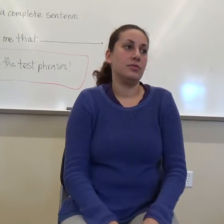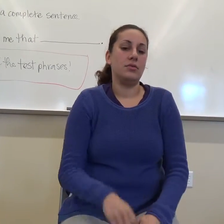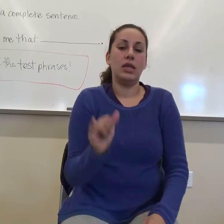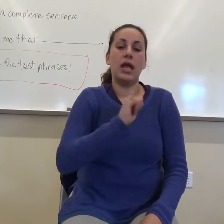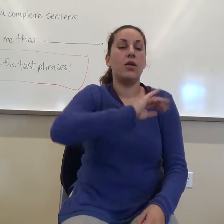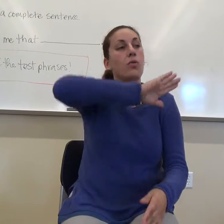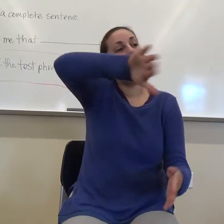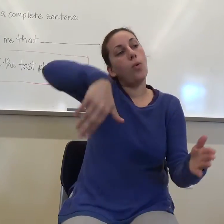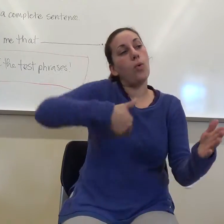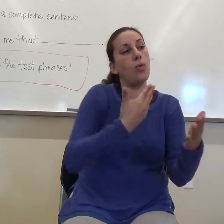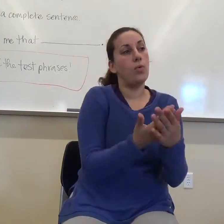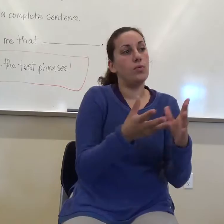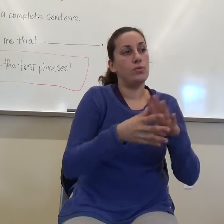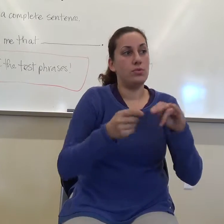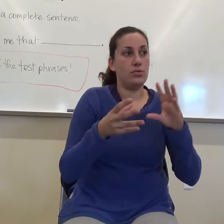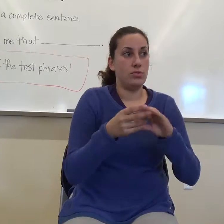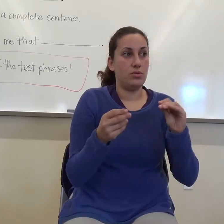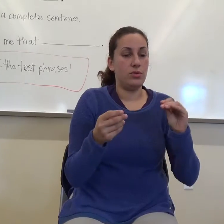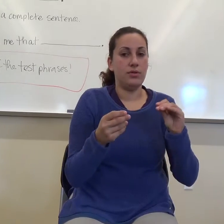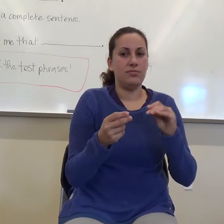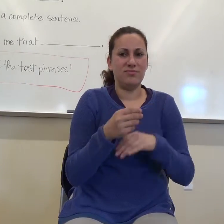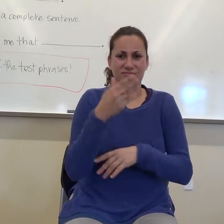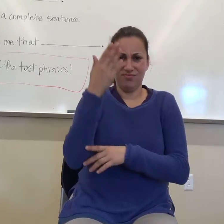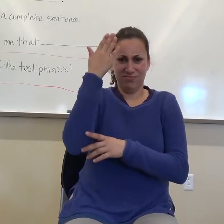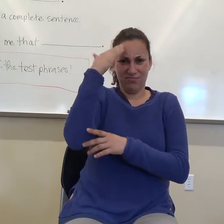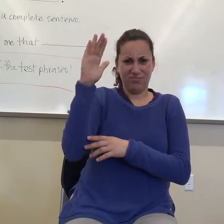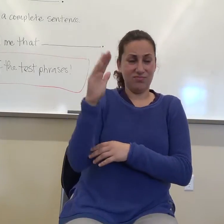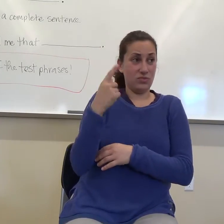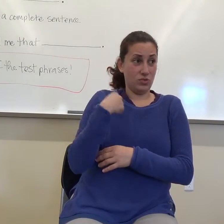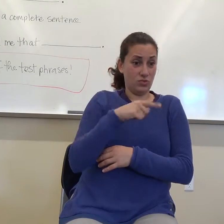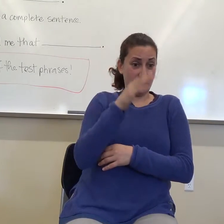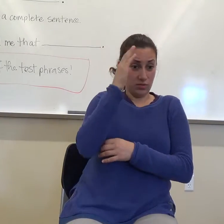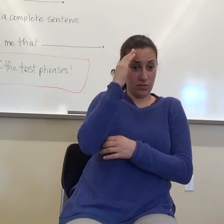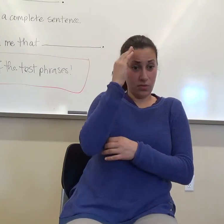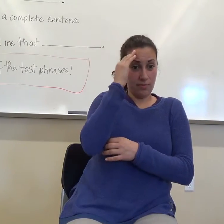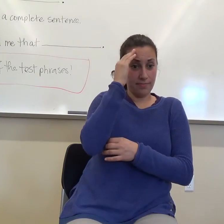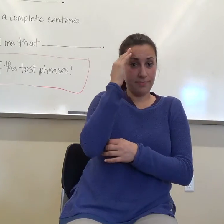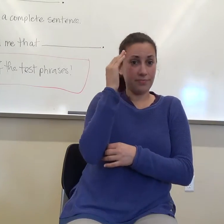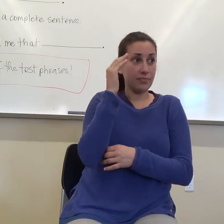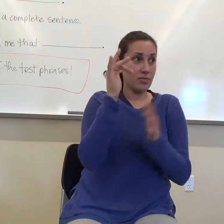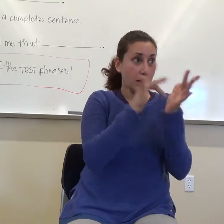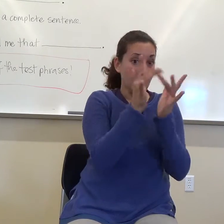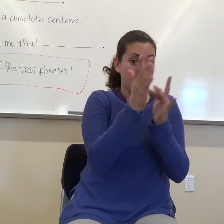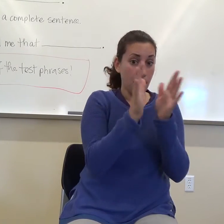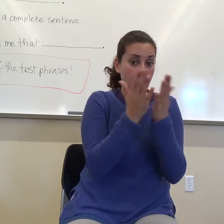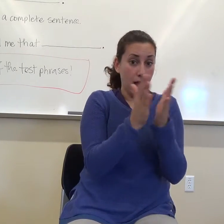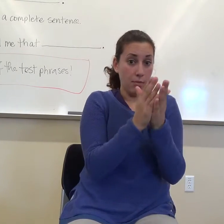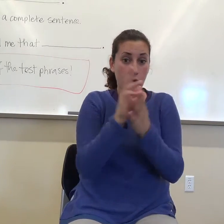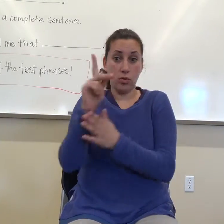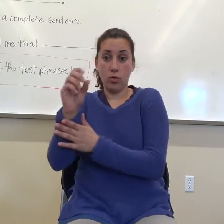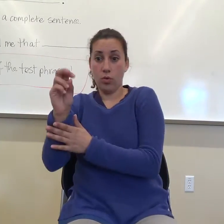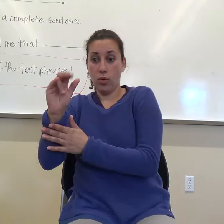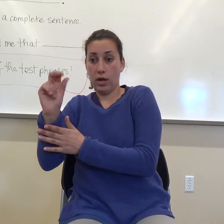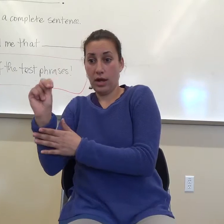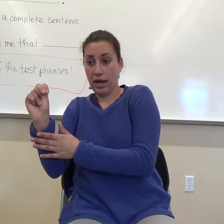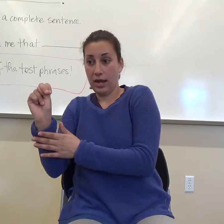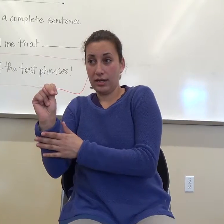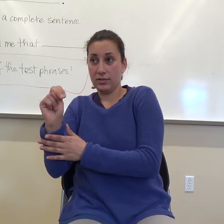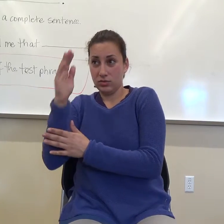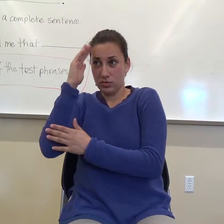stories. We don't know, do we know that, okay, the Bible, the Quran, Syria, and Egypt, do we know that those are the